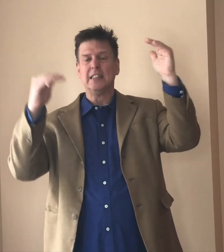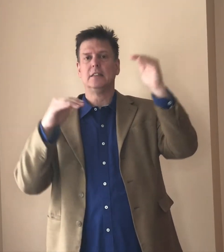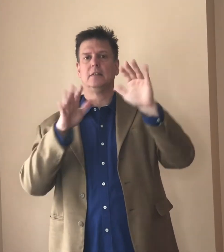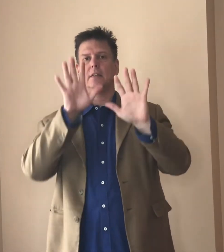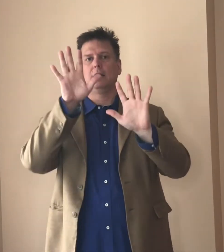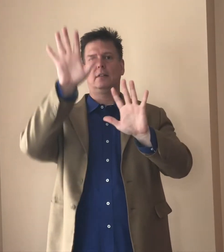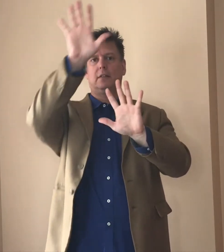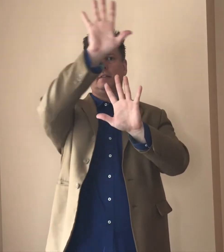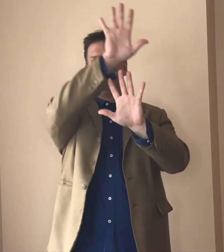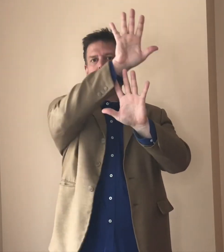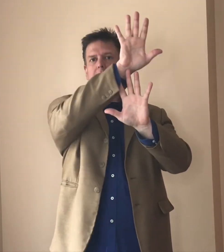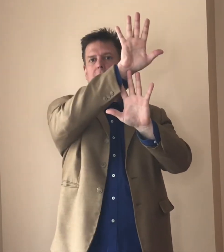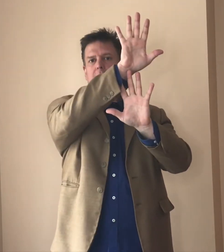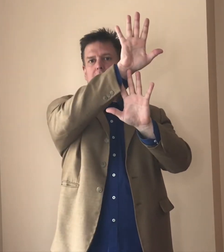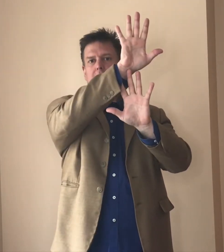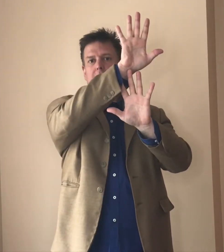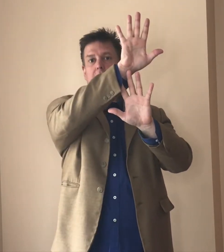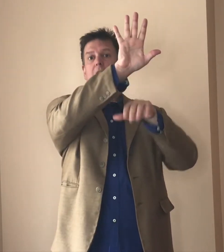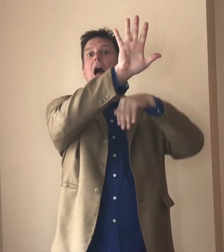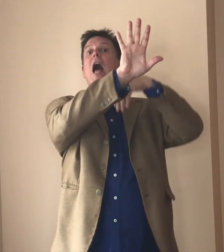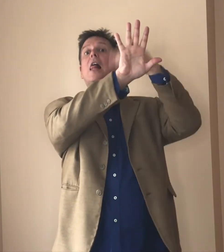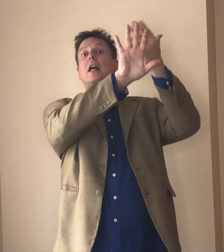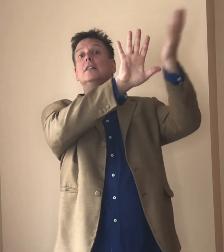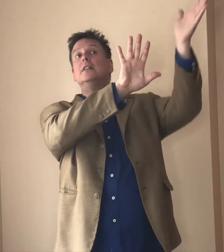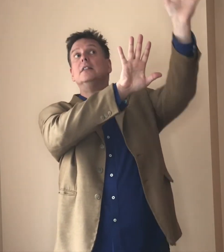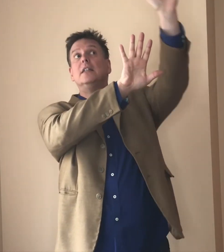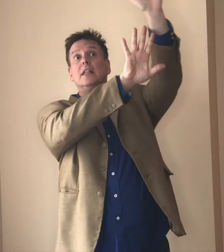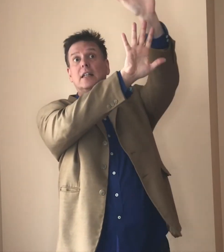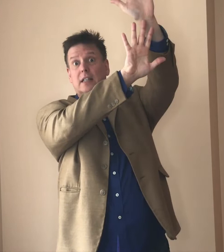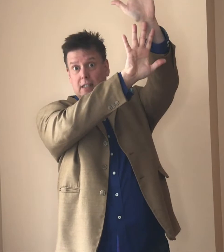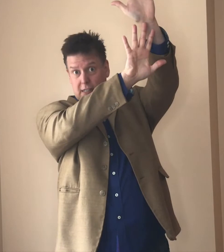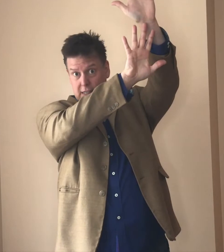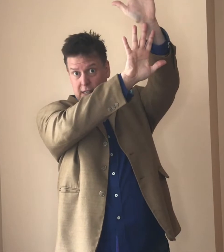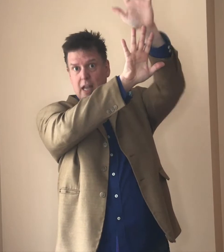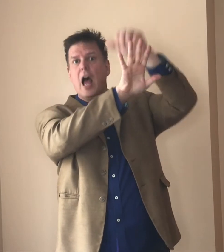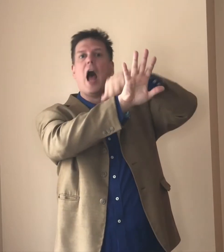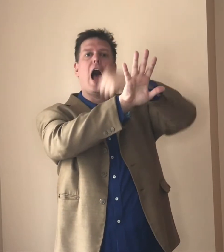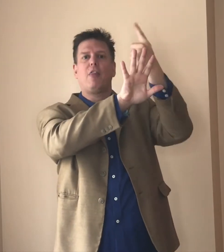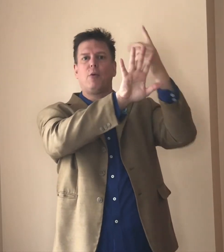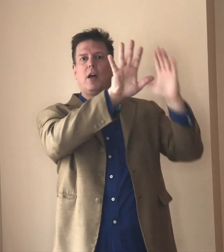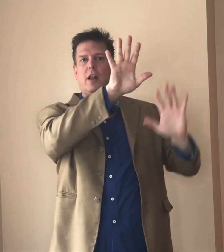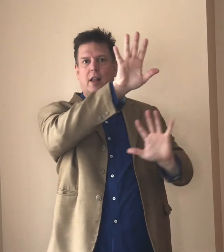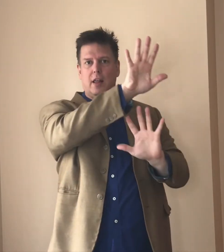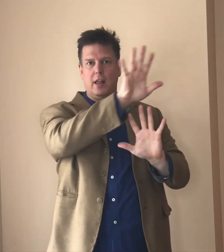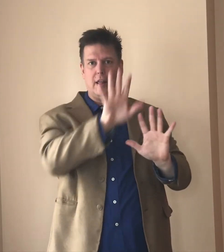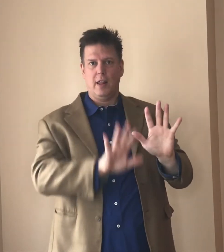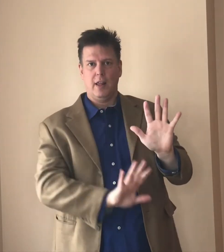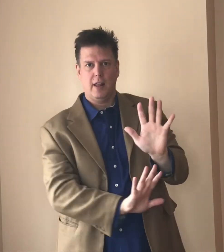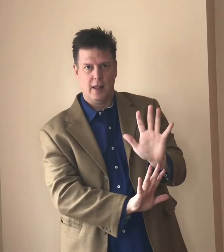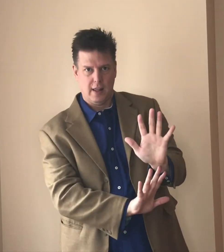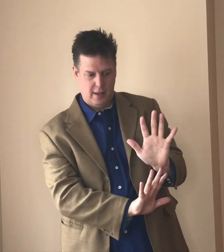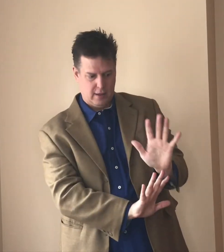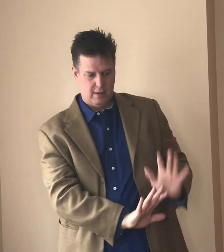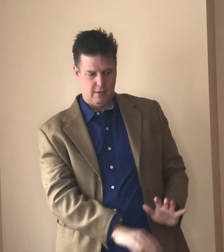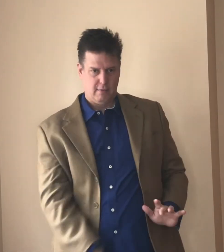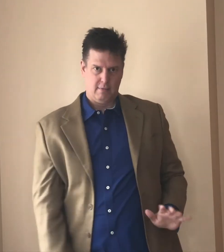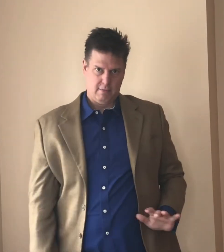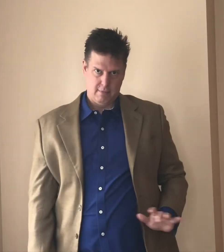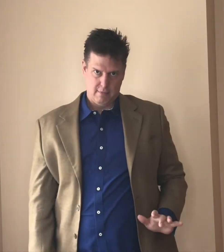location or higher than that, it's a full hand length. Or when you go down, it's another hand length. But I noticed there